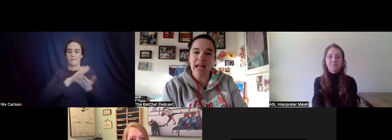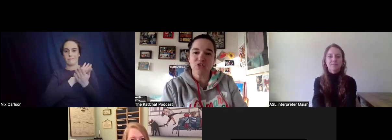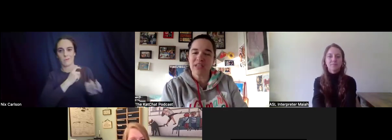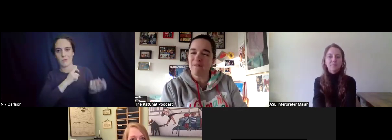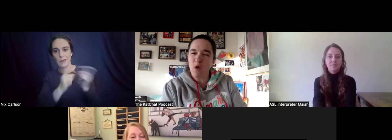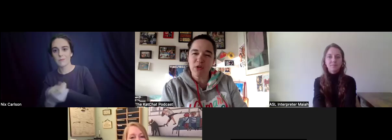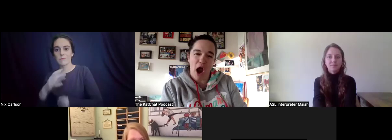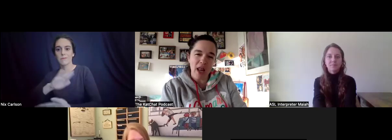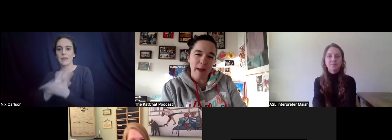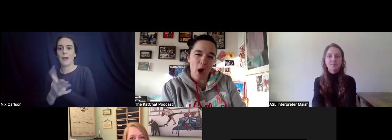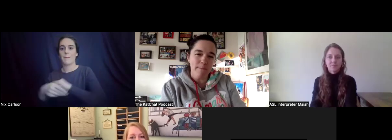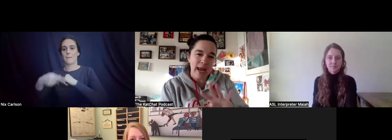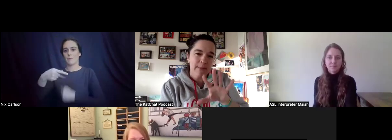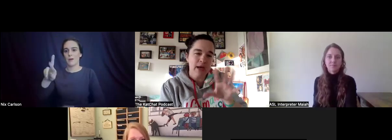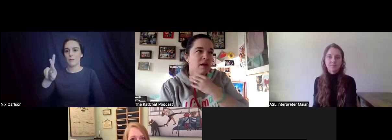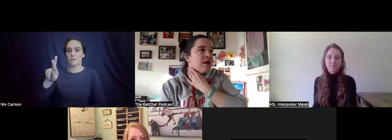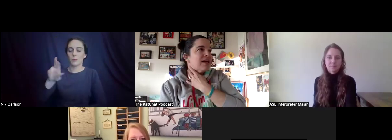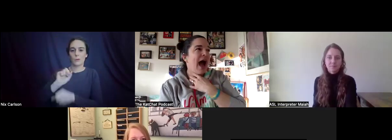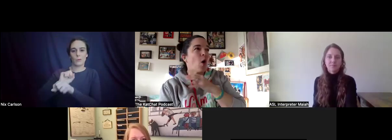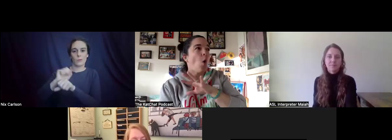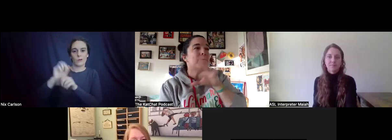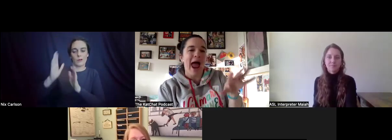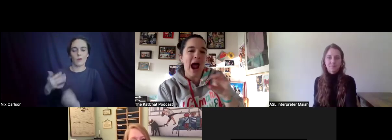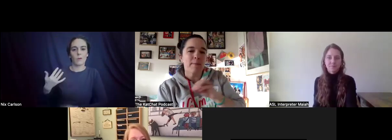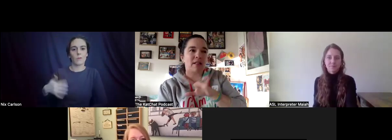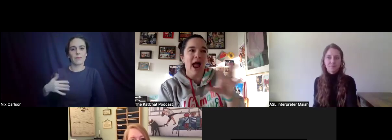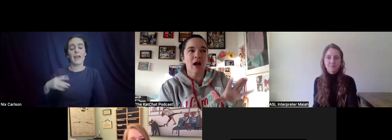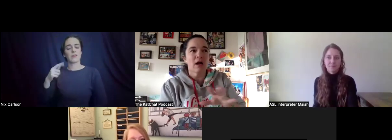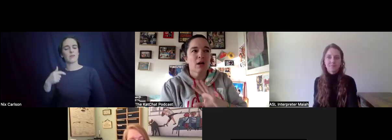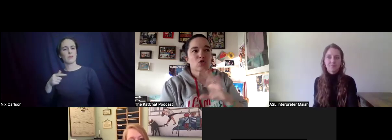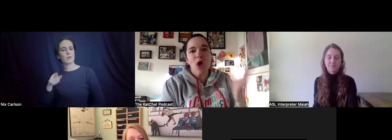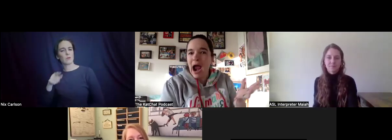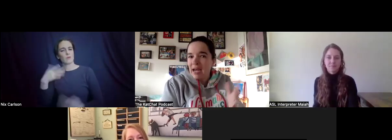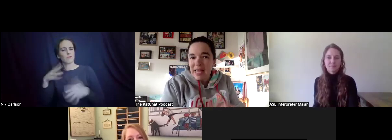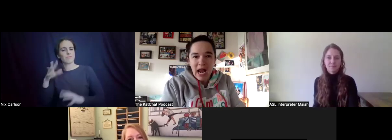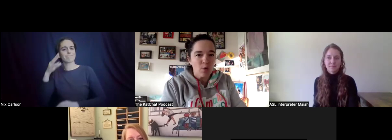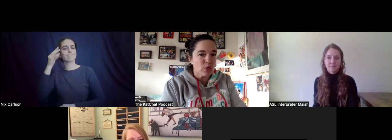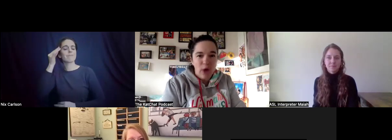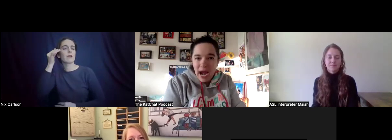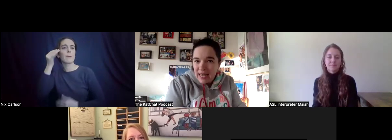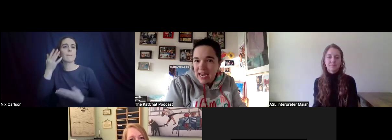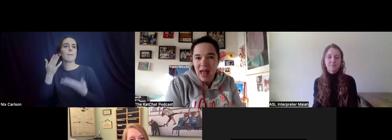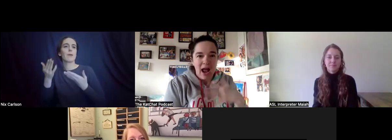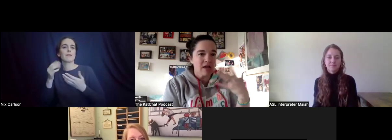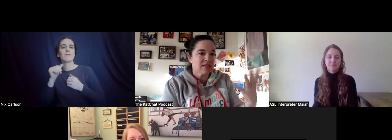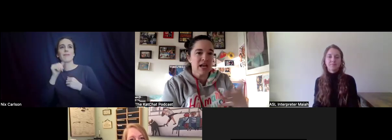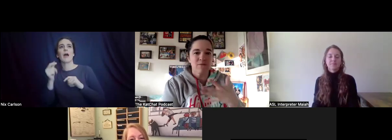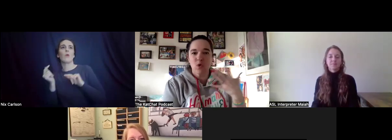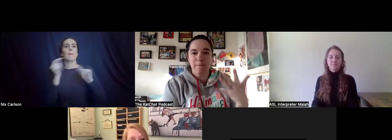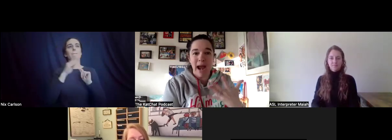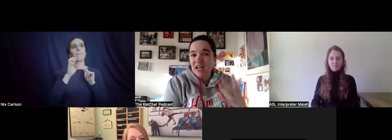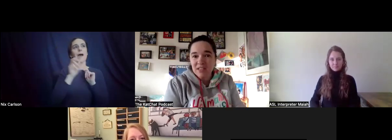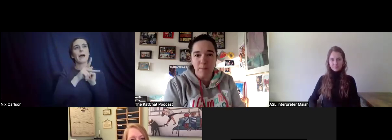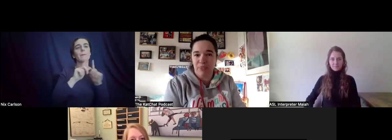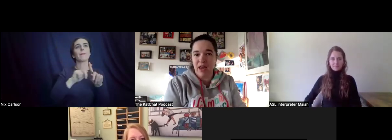public relations. Have you ever thought about maybe not going back but like trying again with writing and see if